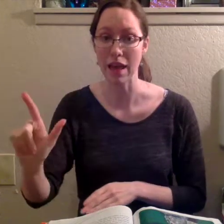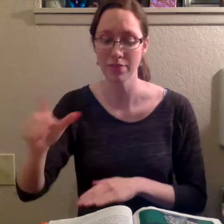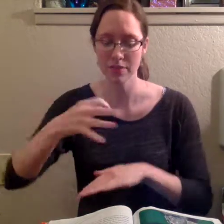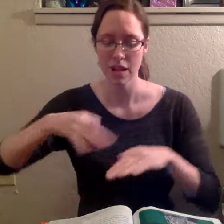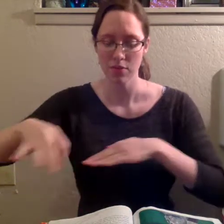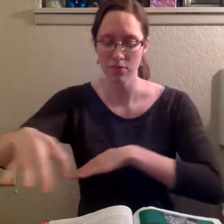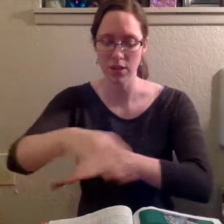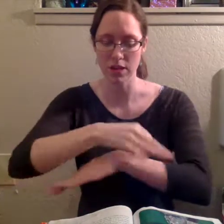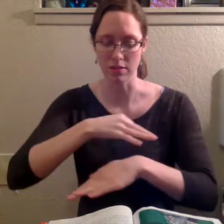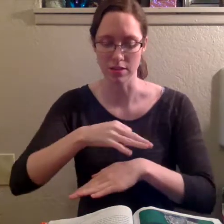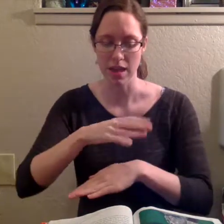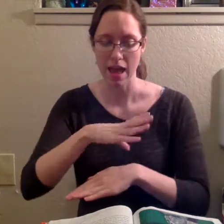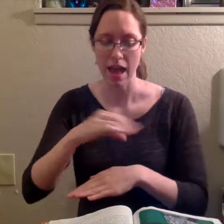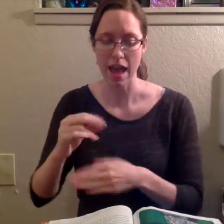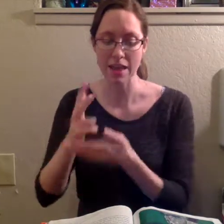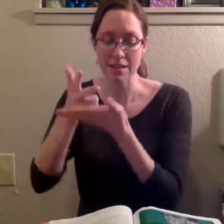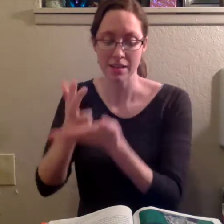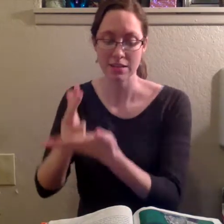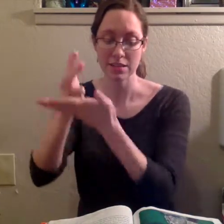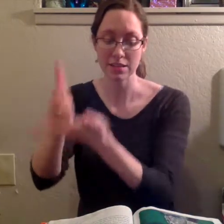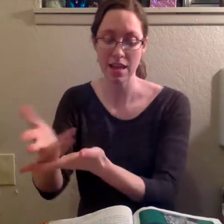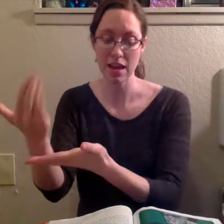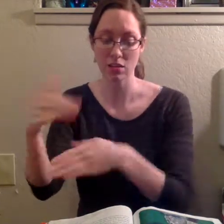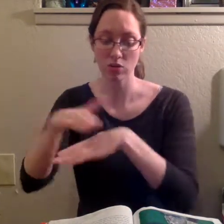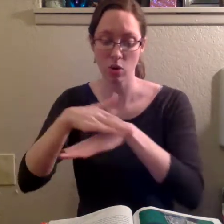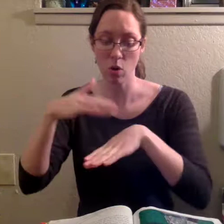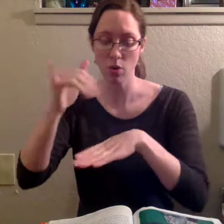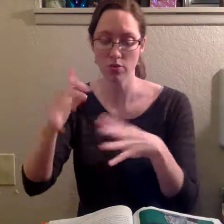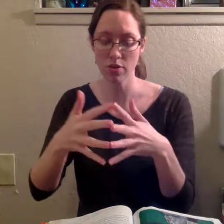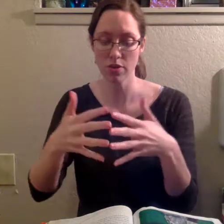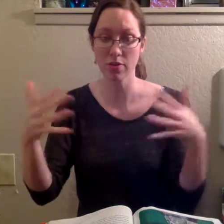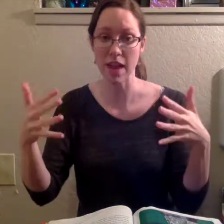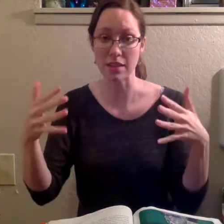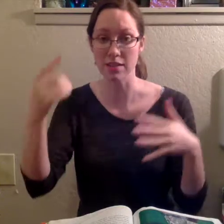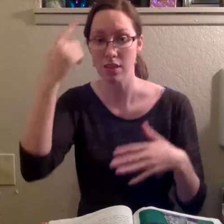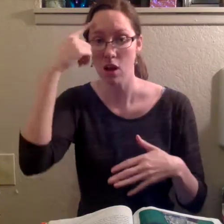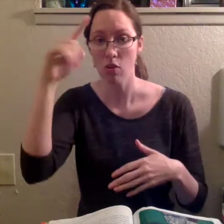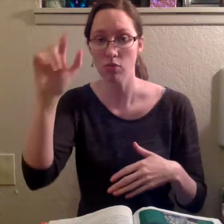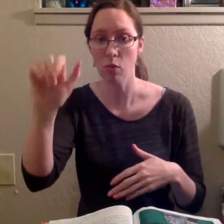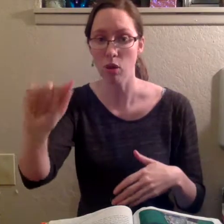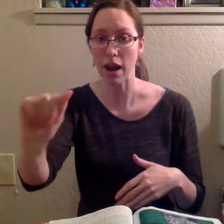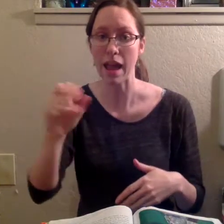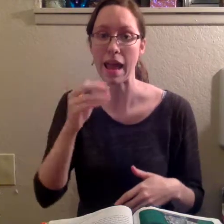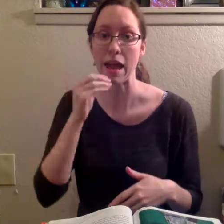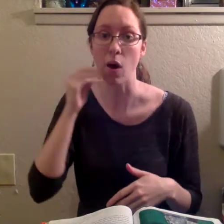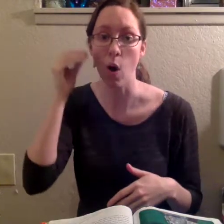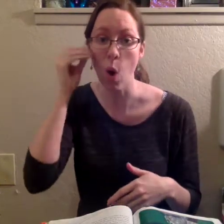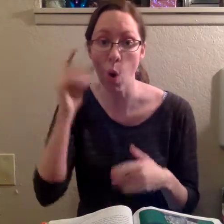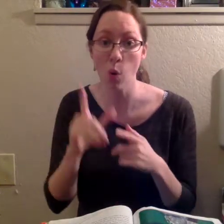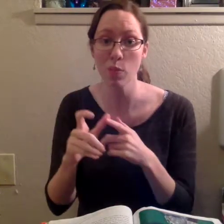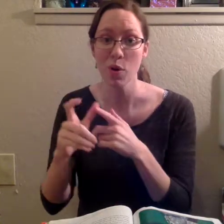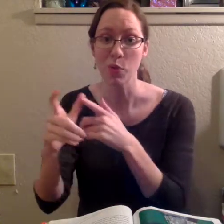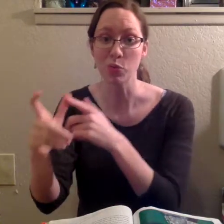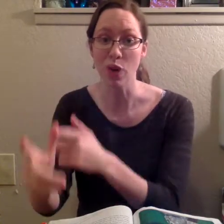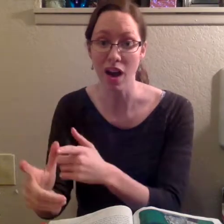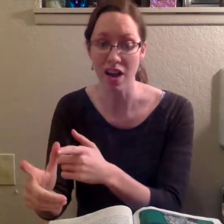left field and sailed over the fence for a home run.